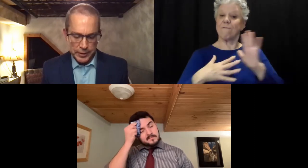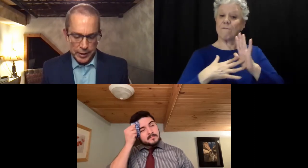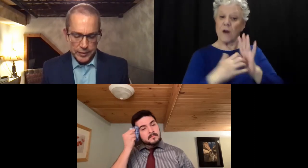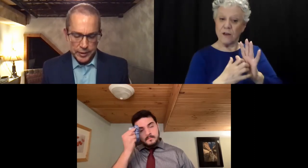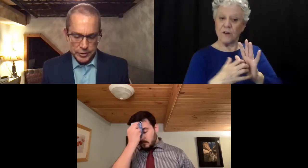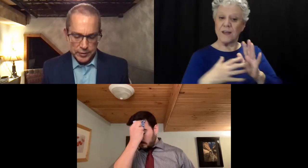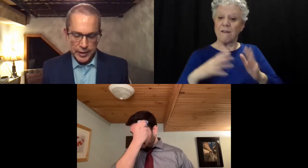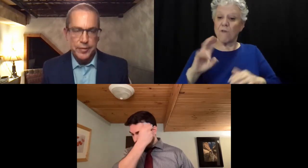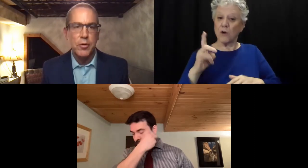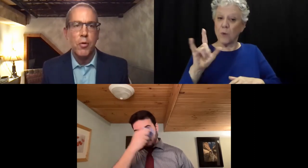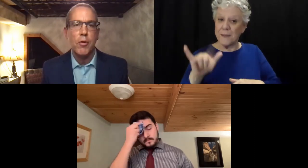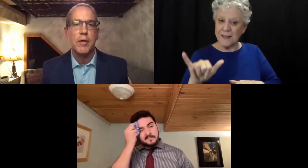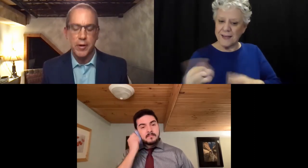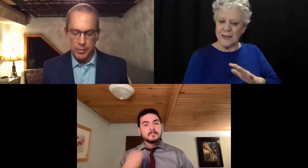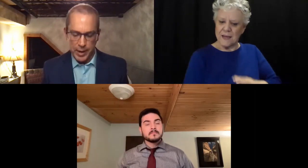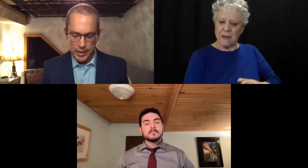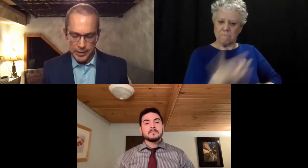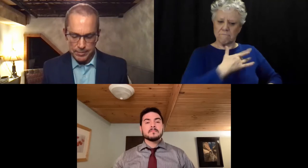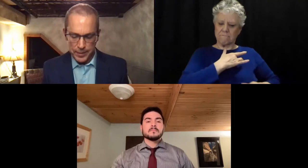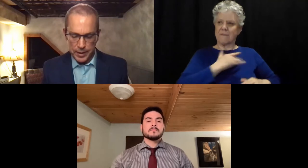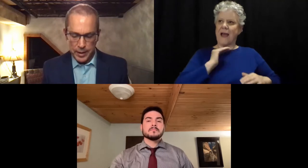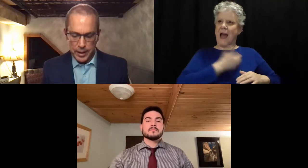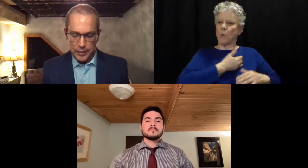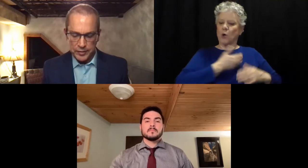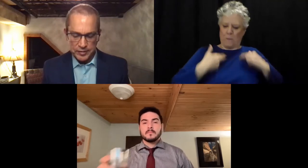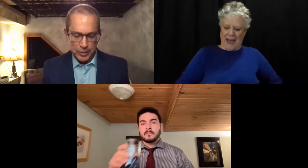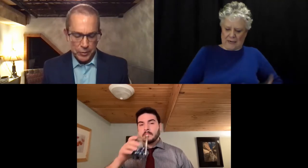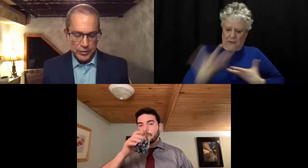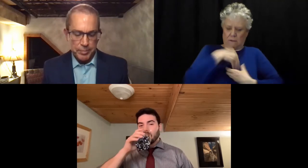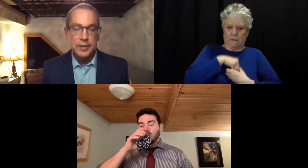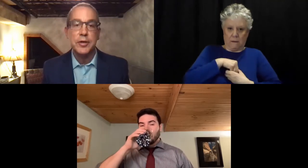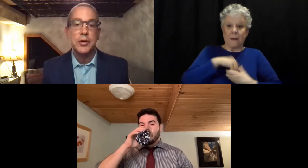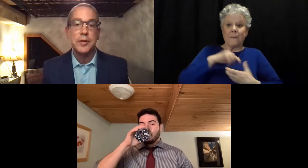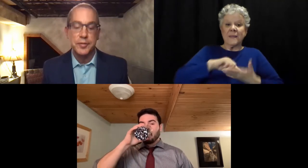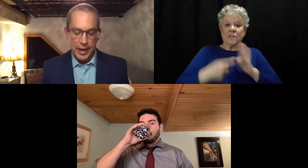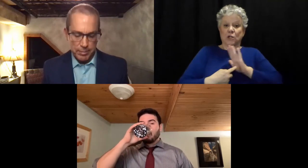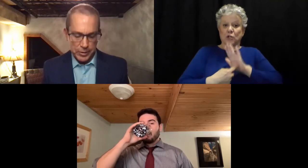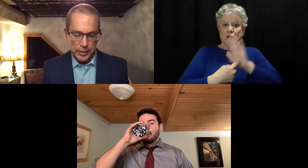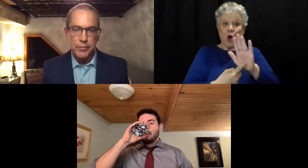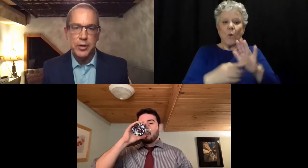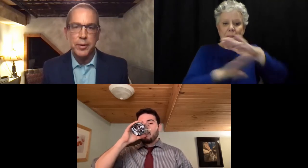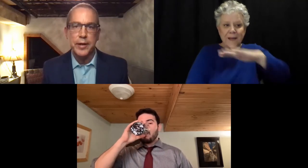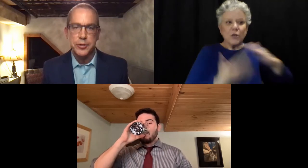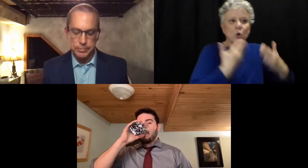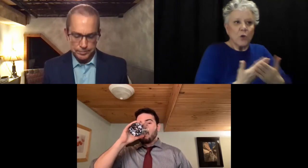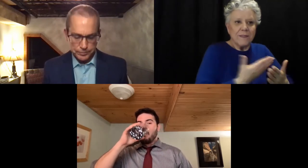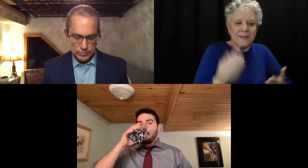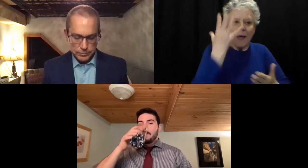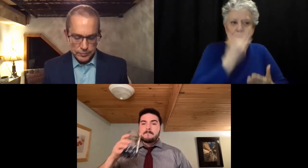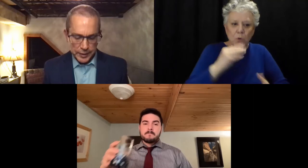vulnerability touch us at the core of our humanity, and thus expose the basic goodness and beauty of human